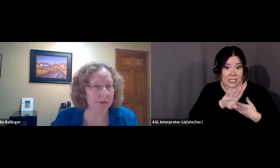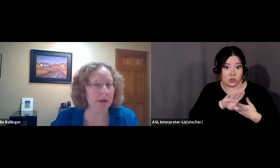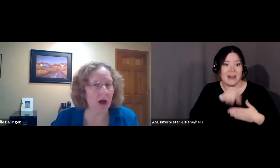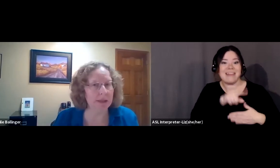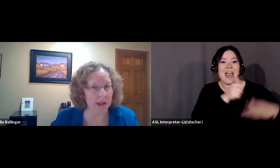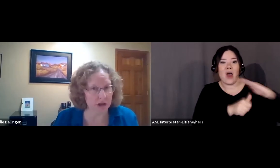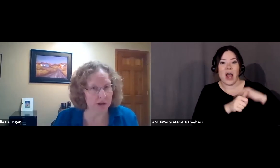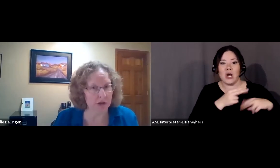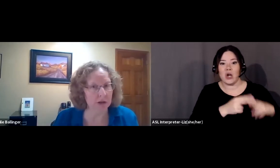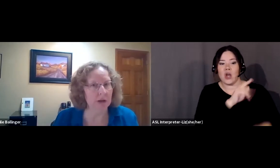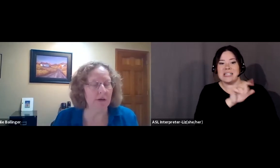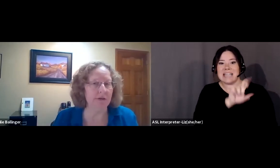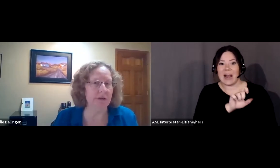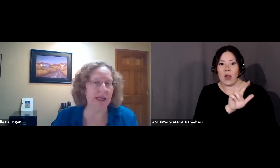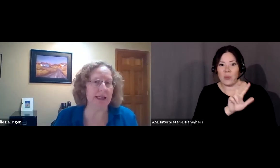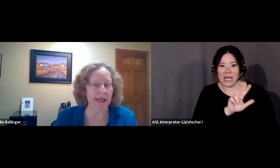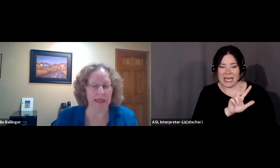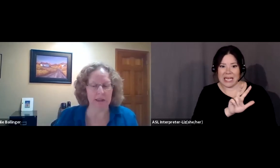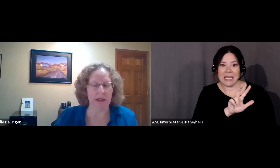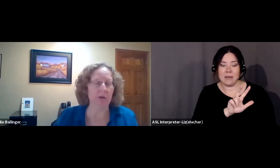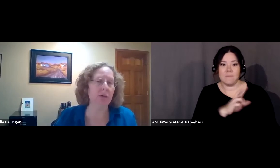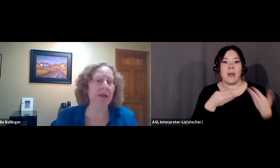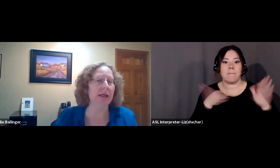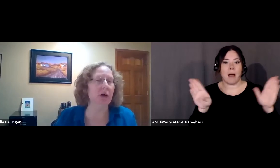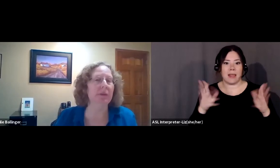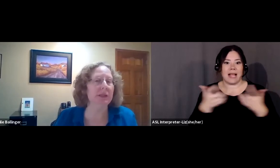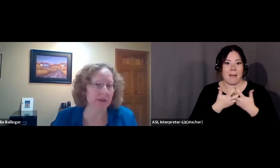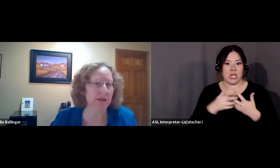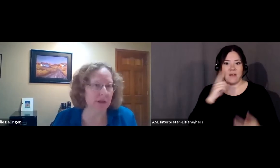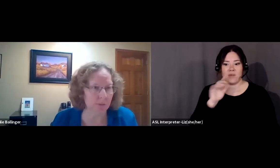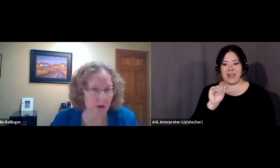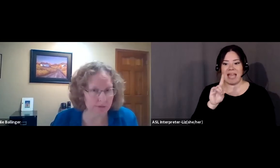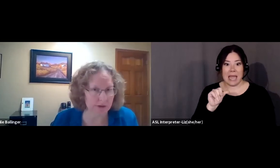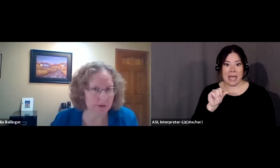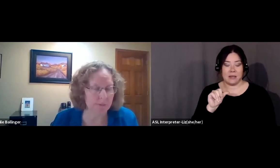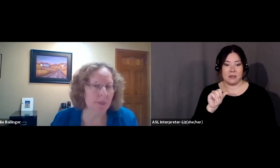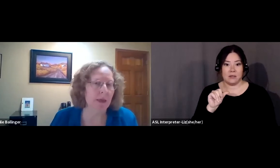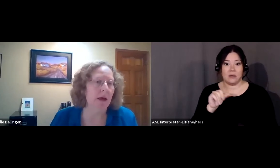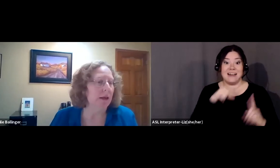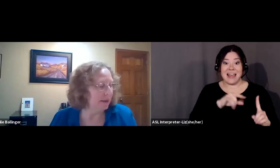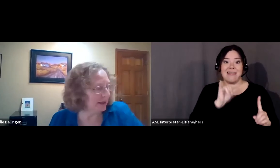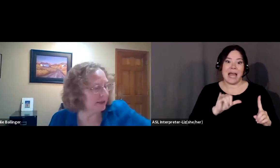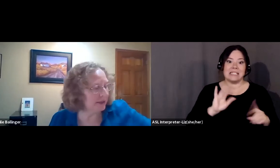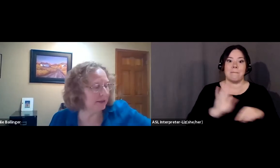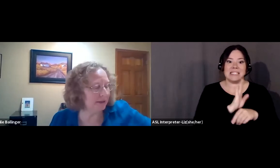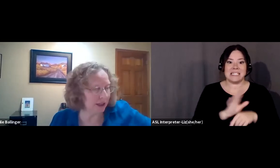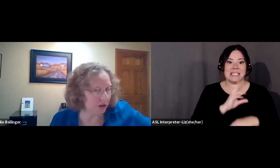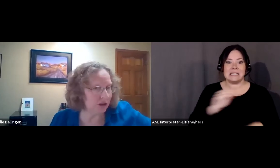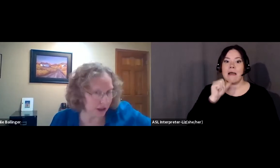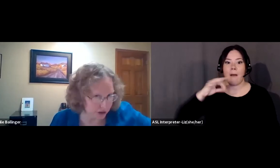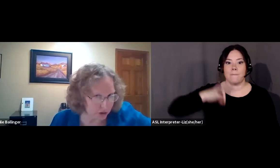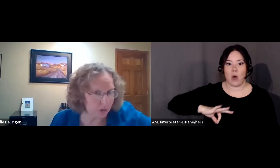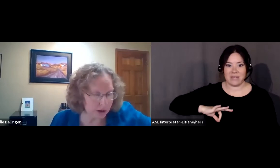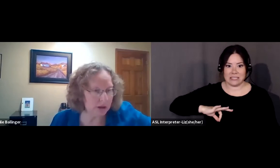III, public accommodations of the ADA. Title III are businesses and nonprofits.